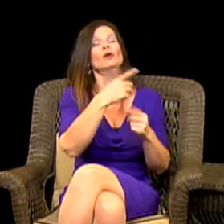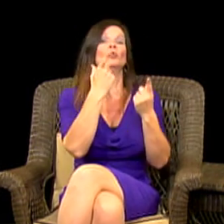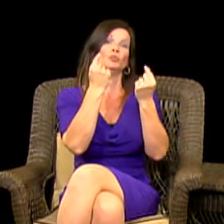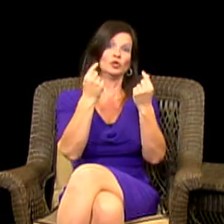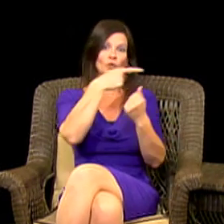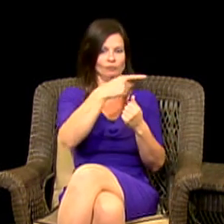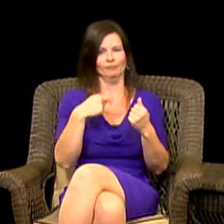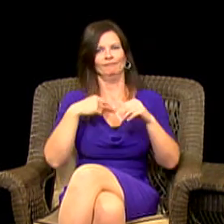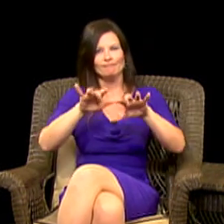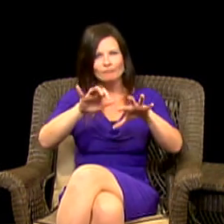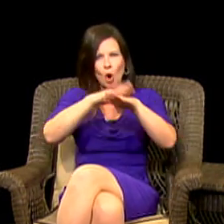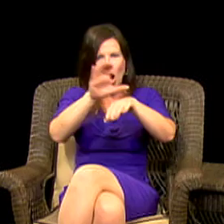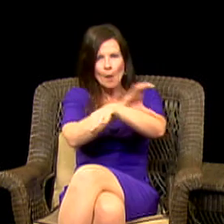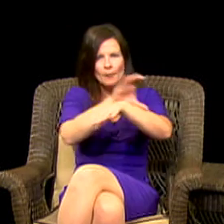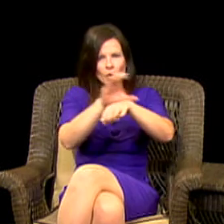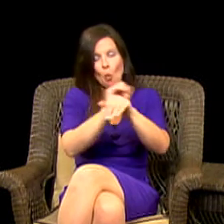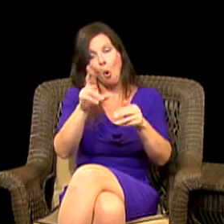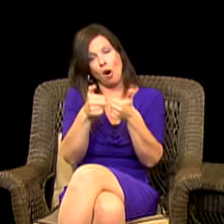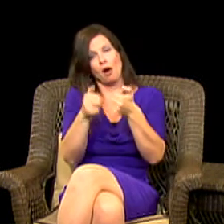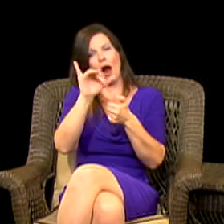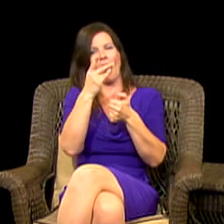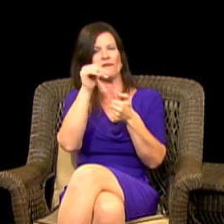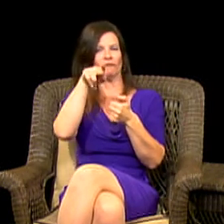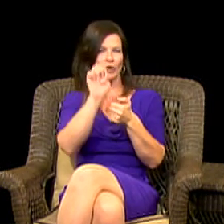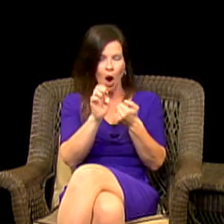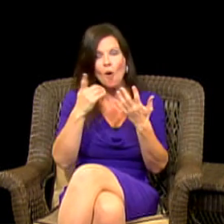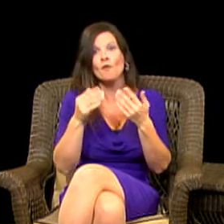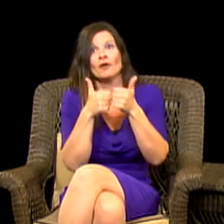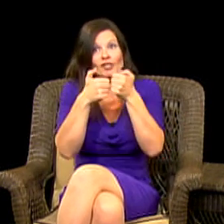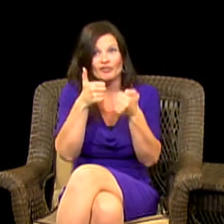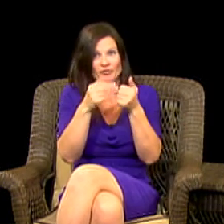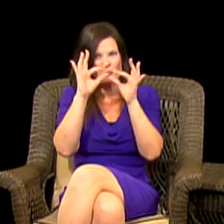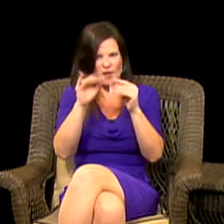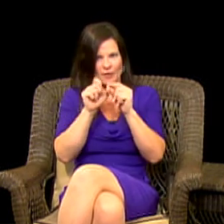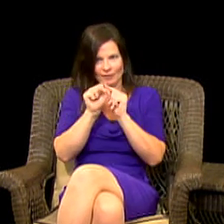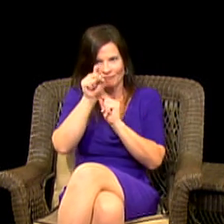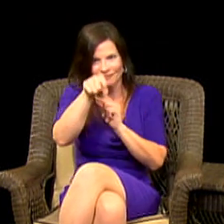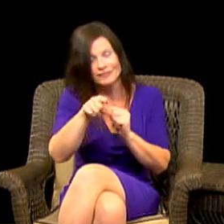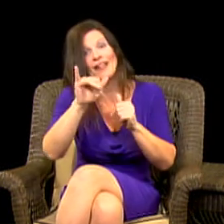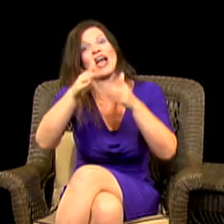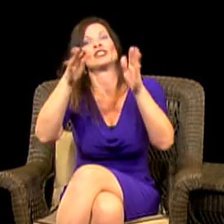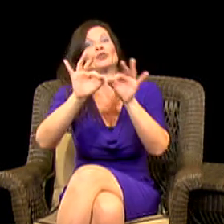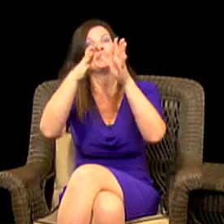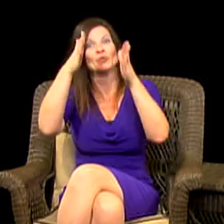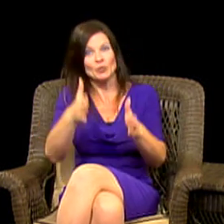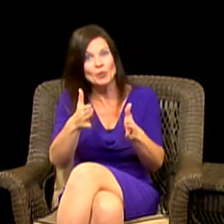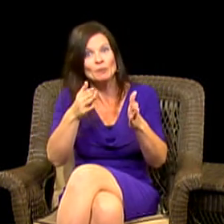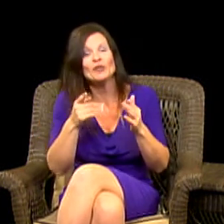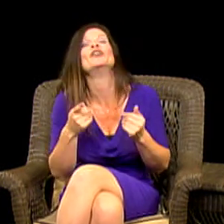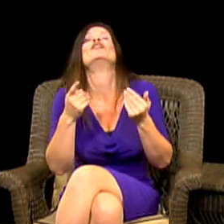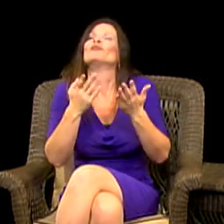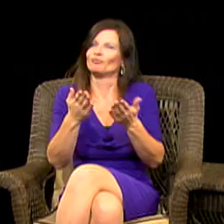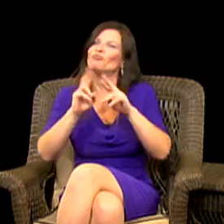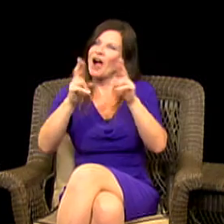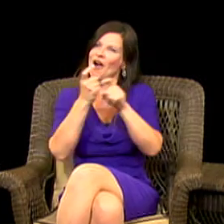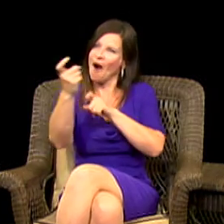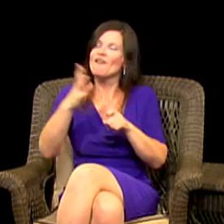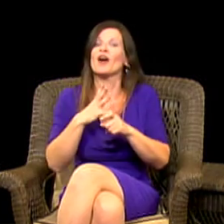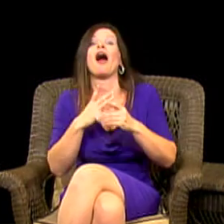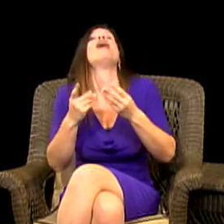communication through video phones. They provide interpreters as well as captioning and texting, so you're able to communicate in